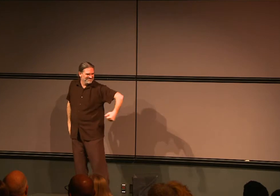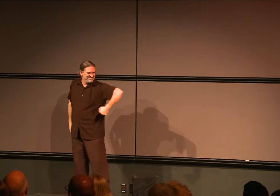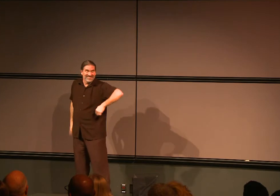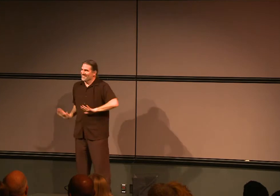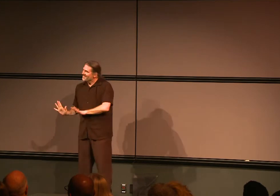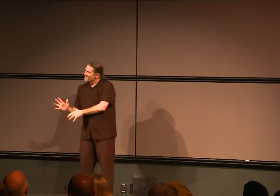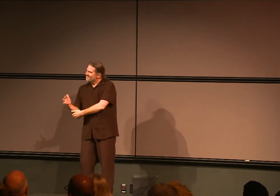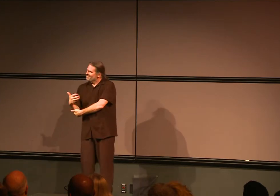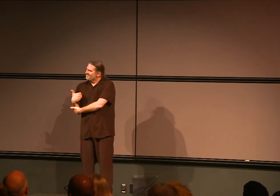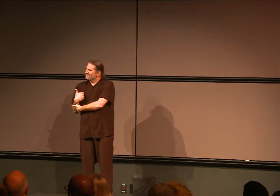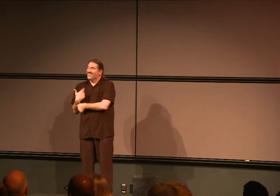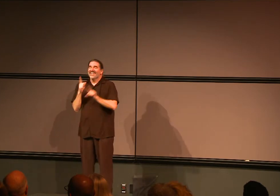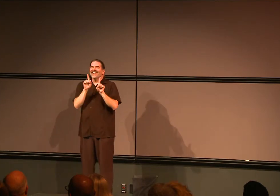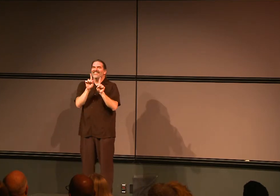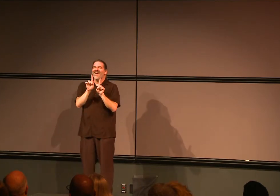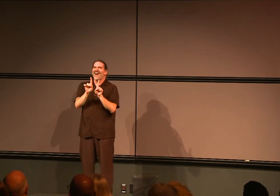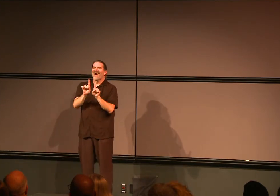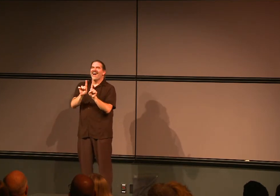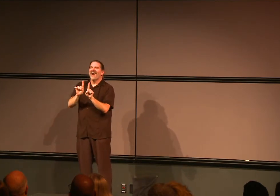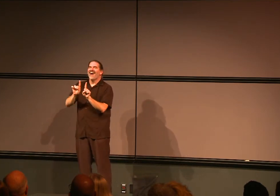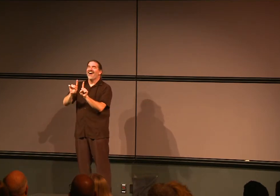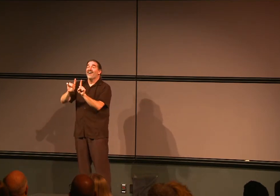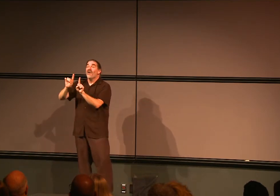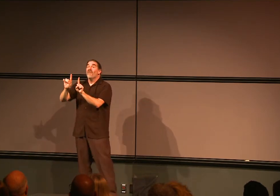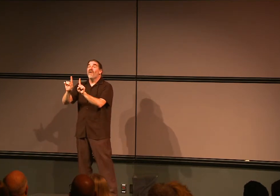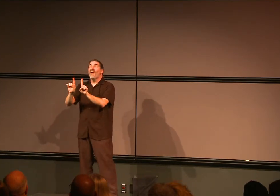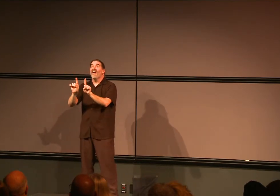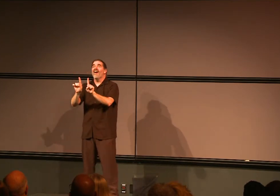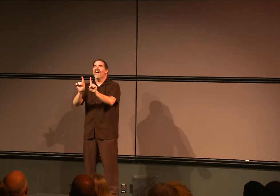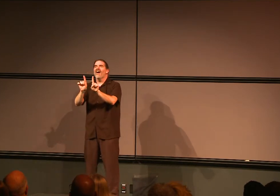And then the bride and the groom march off,